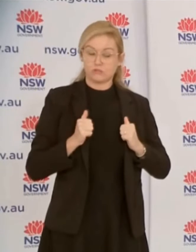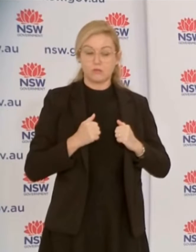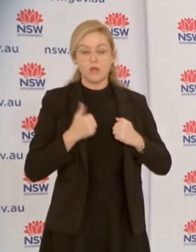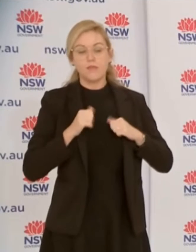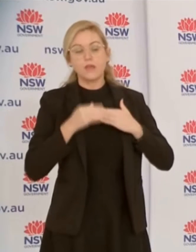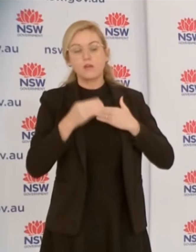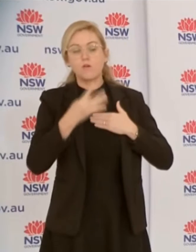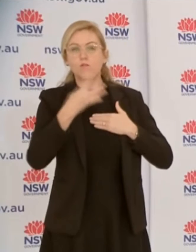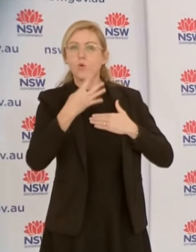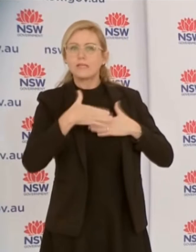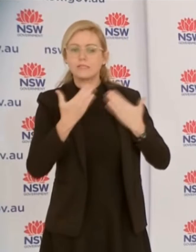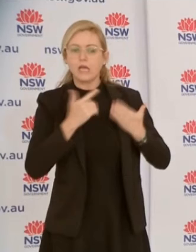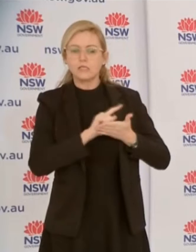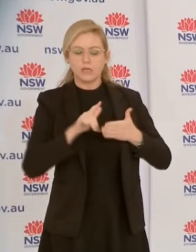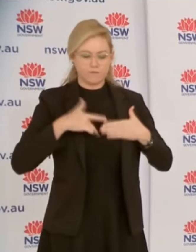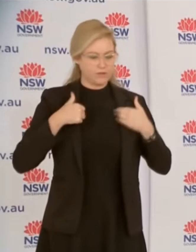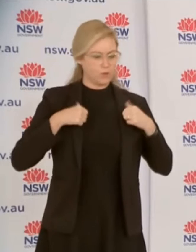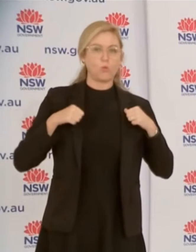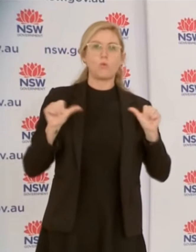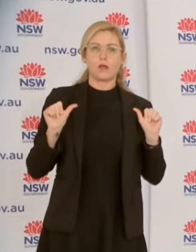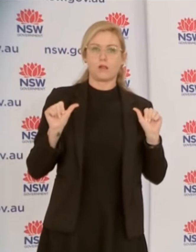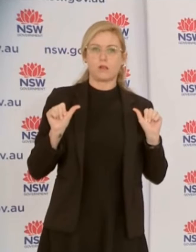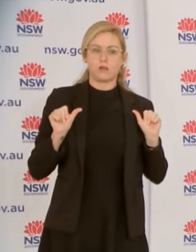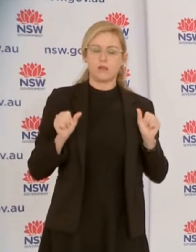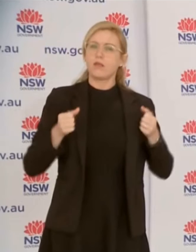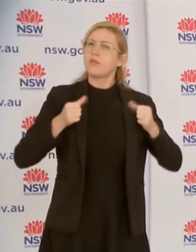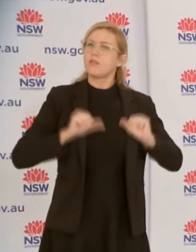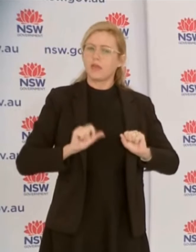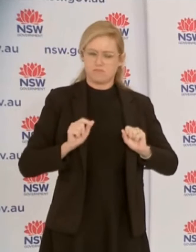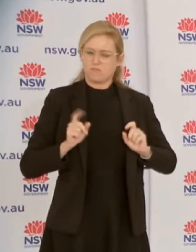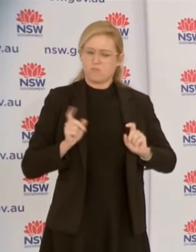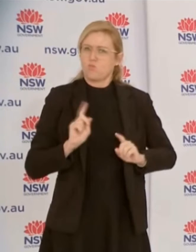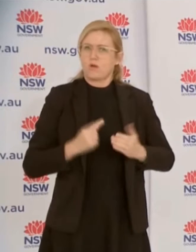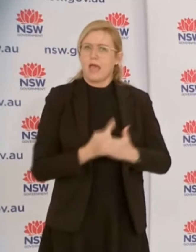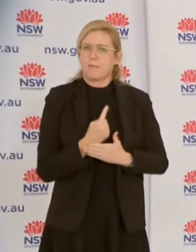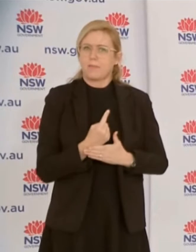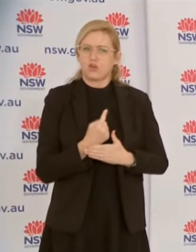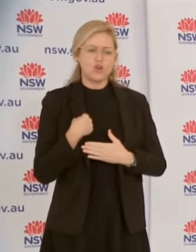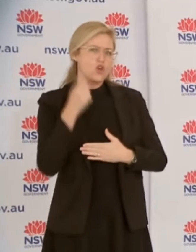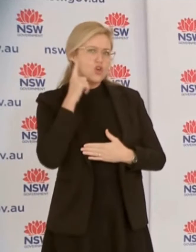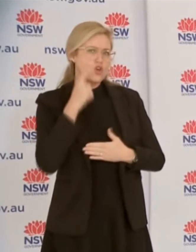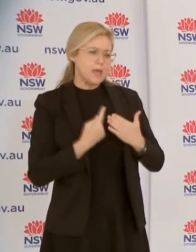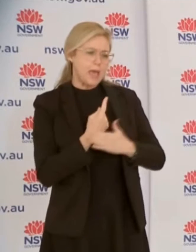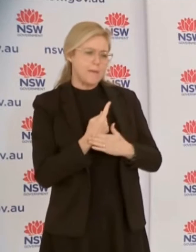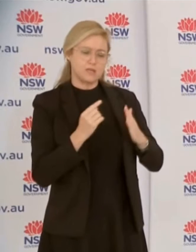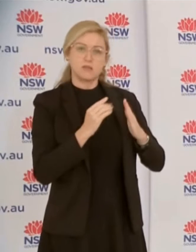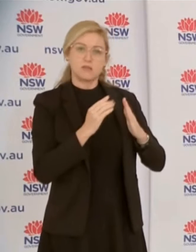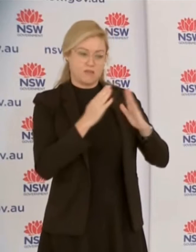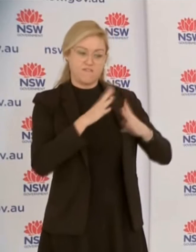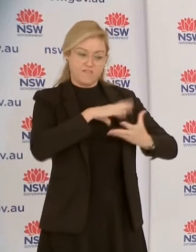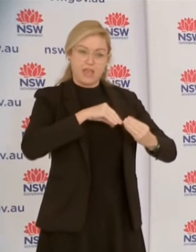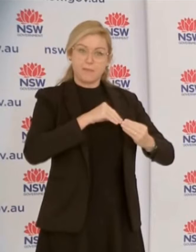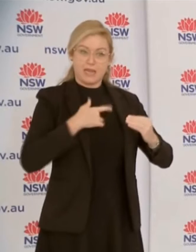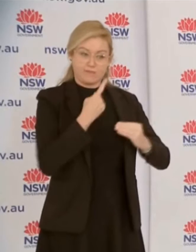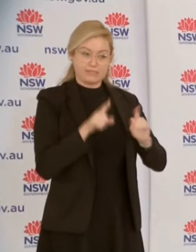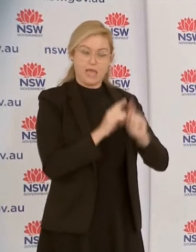they've recovered? What's the process of notification from New South Wales Health? Because we've heard about whole households where 1 or 2 people in the household have been told by New South